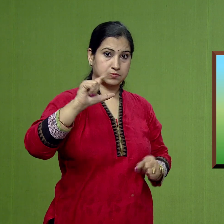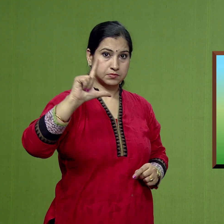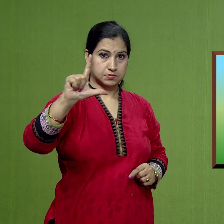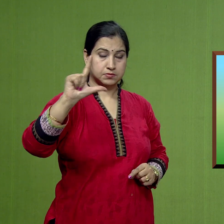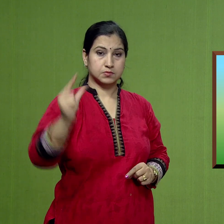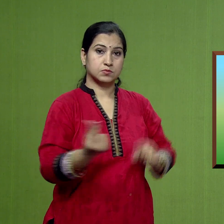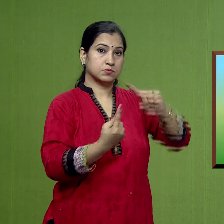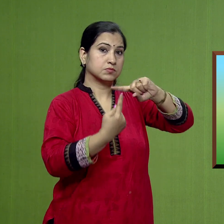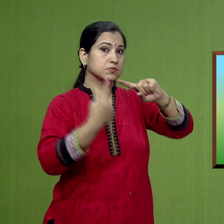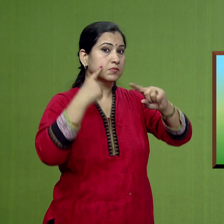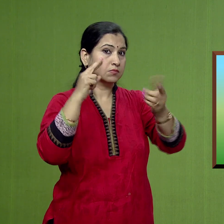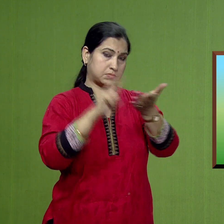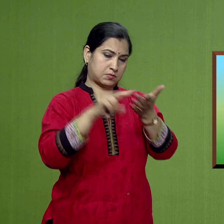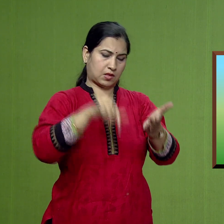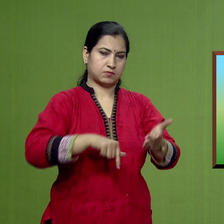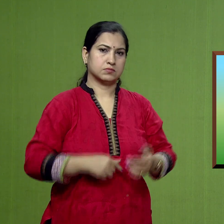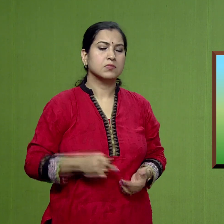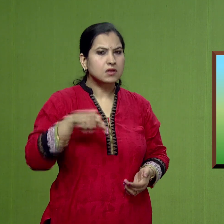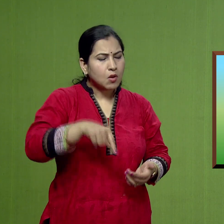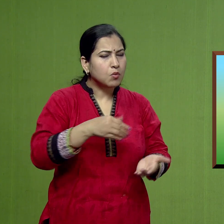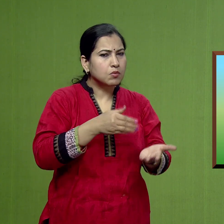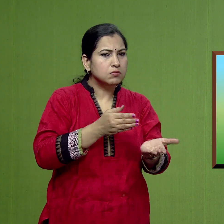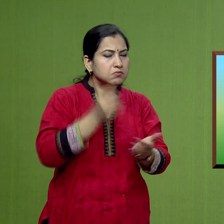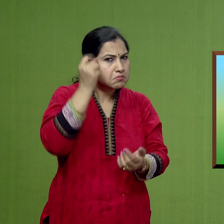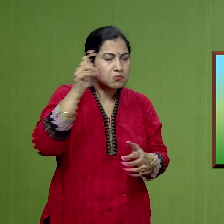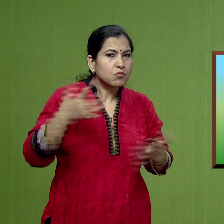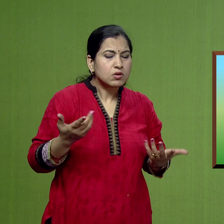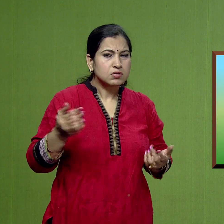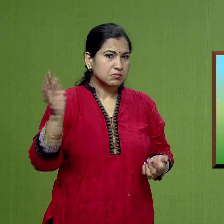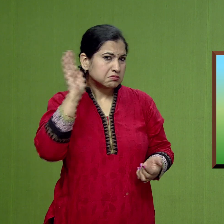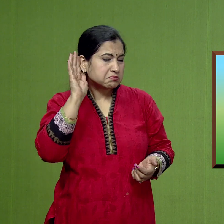So now let's understand the various sources of noise pollution.